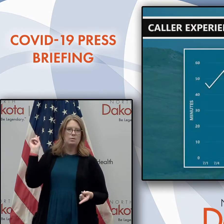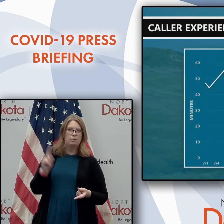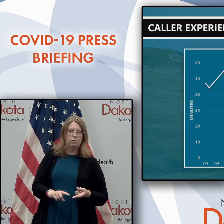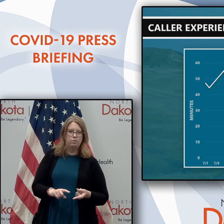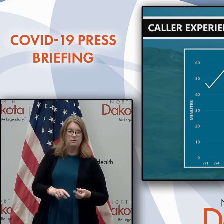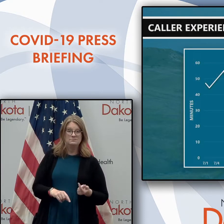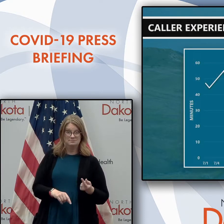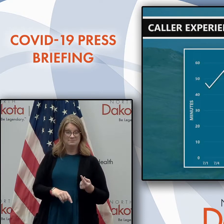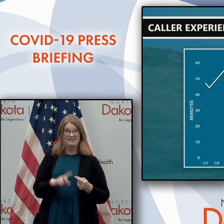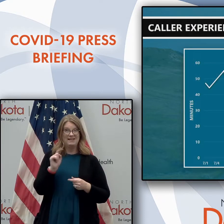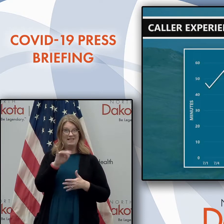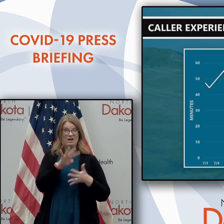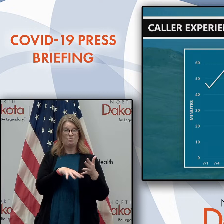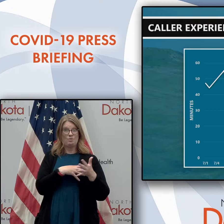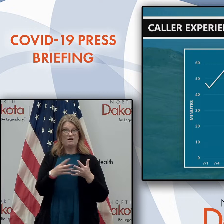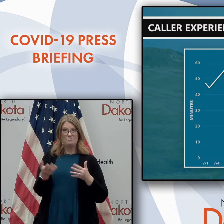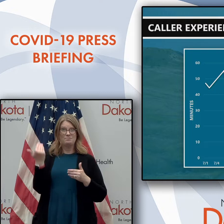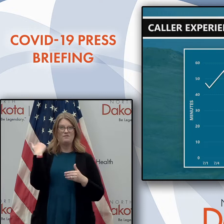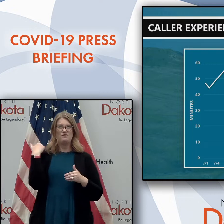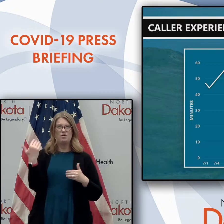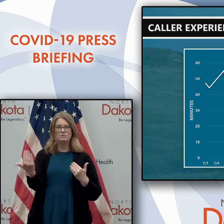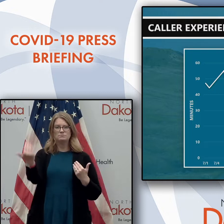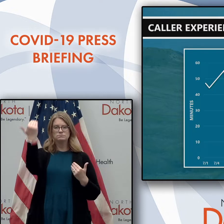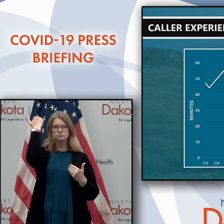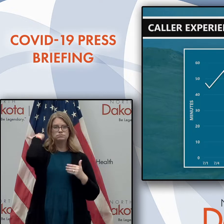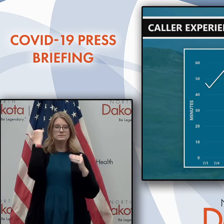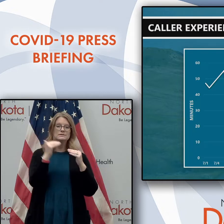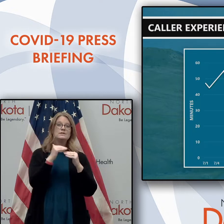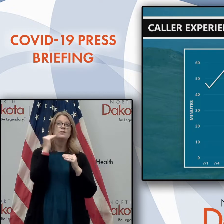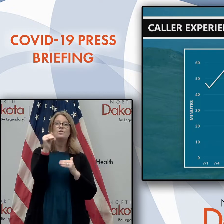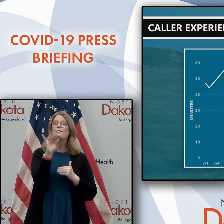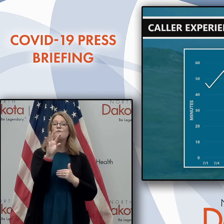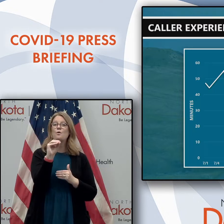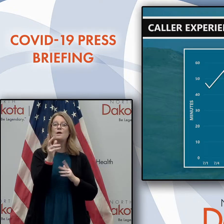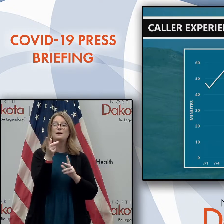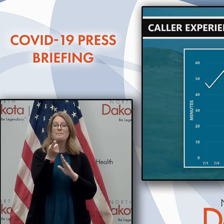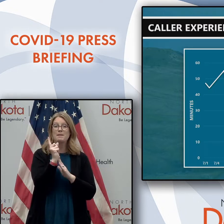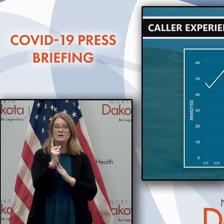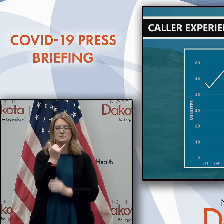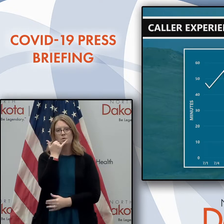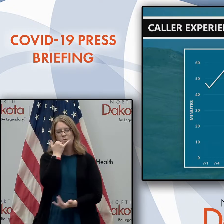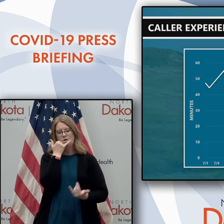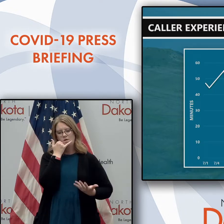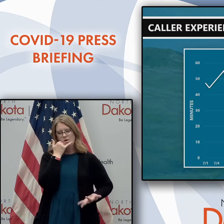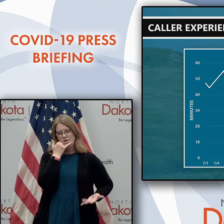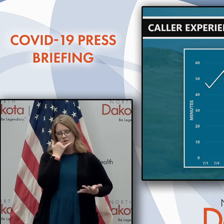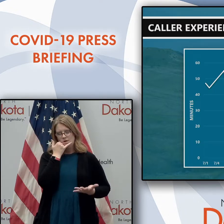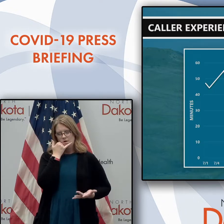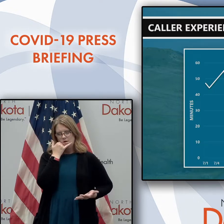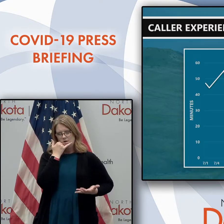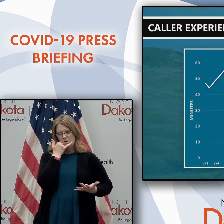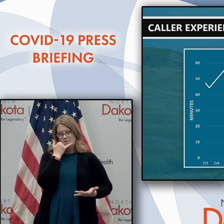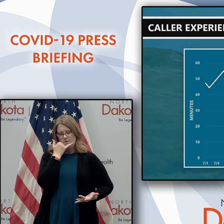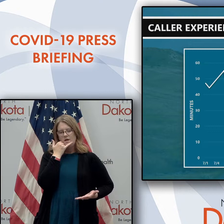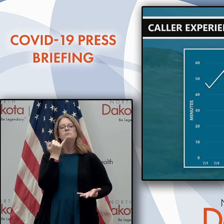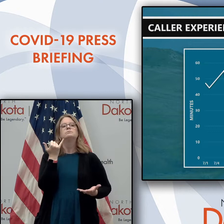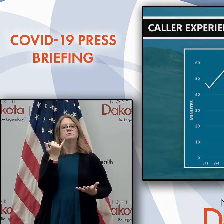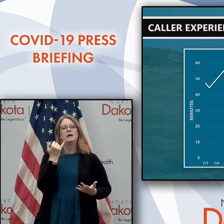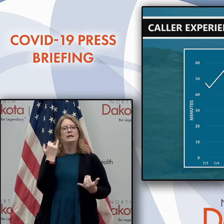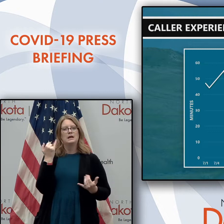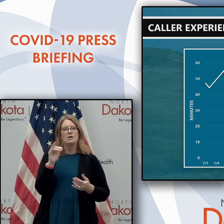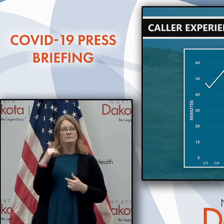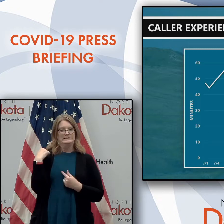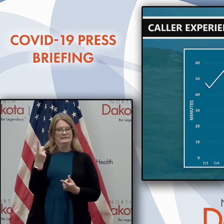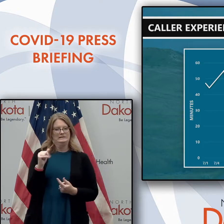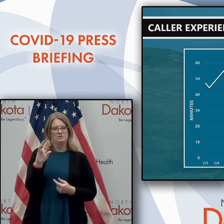the team was before. Some of those are in excess of 40-minute wait times. And since August 18th, the average wait time has been